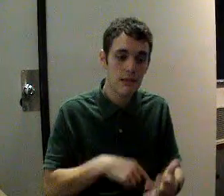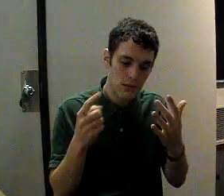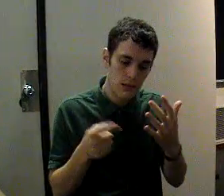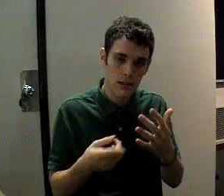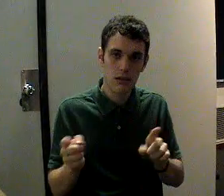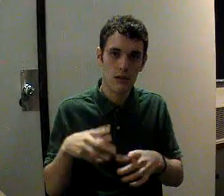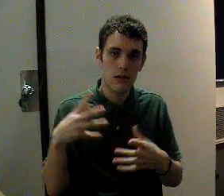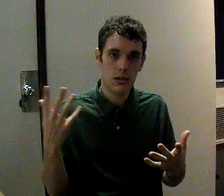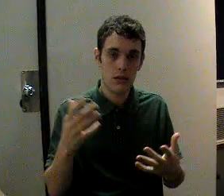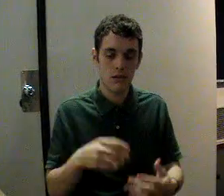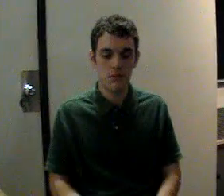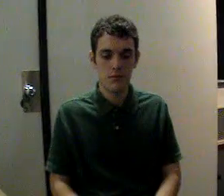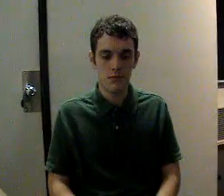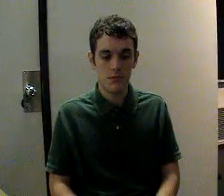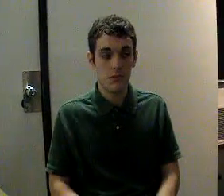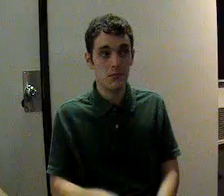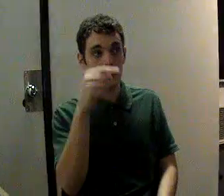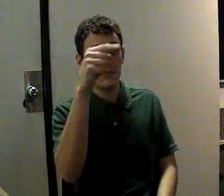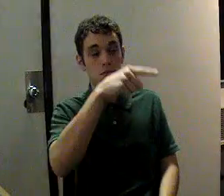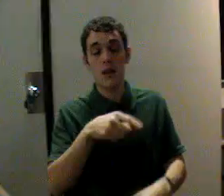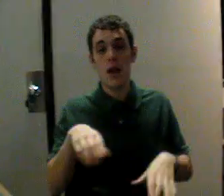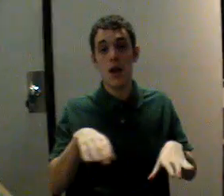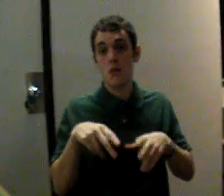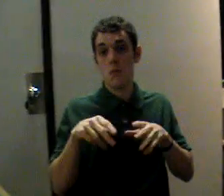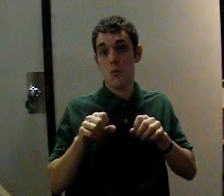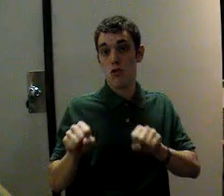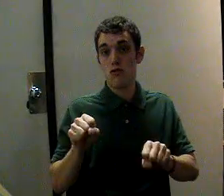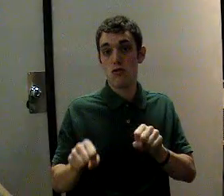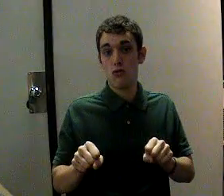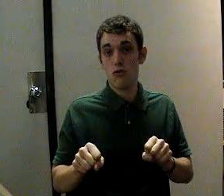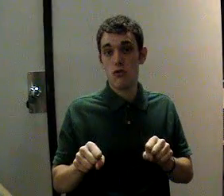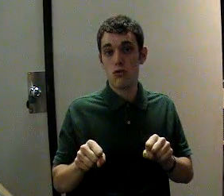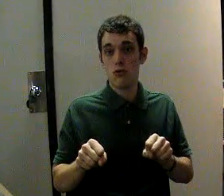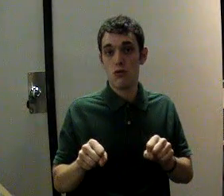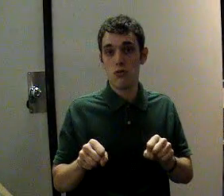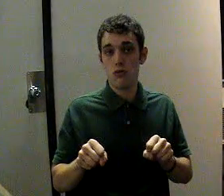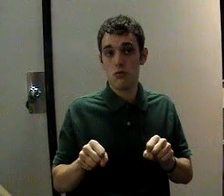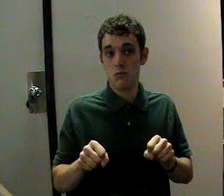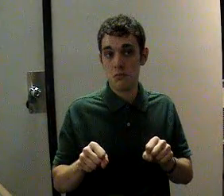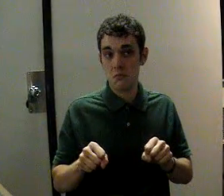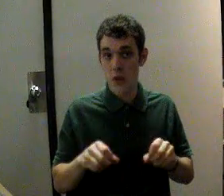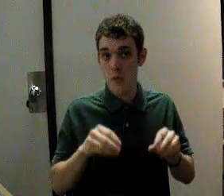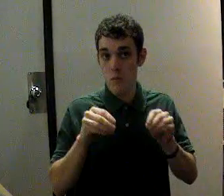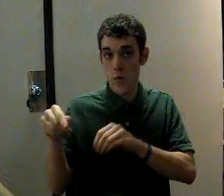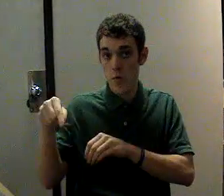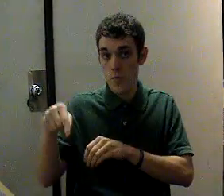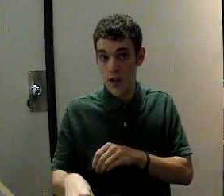action potential has T2. Okay, it's going to move down the T tubules, right? It's going to move along that plasma membrane. It's going to go down the